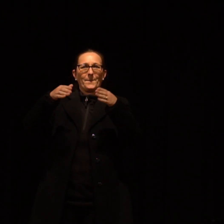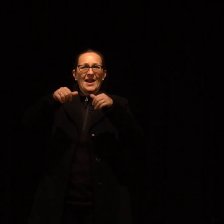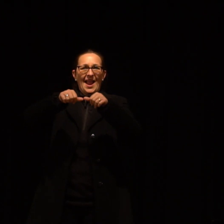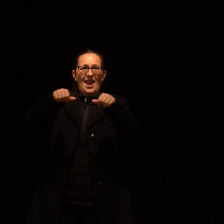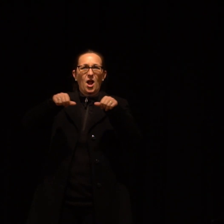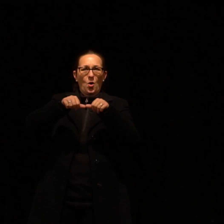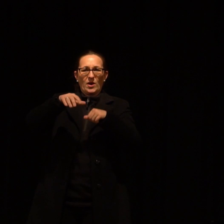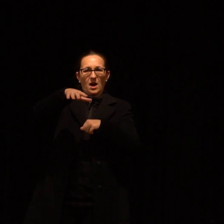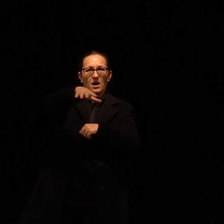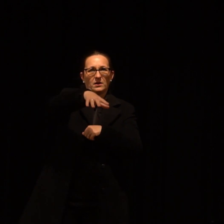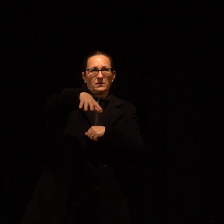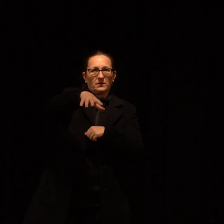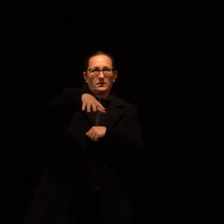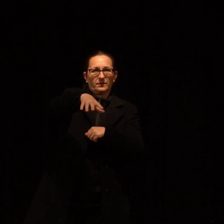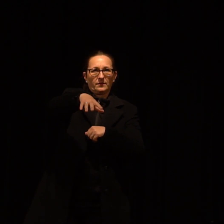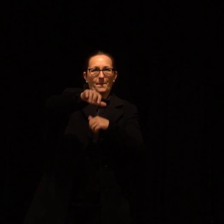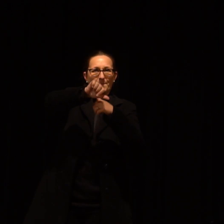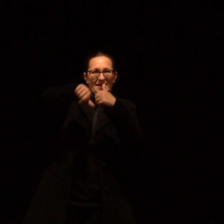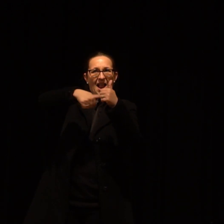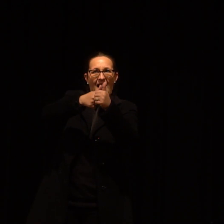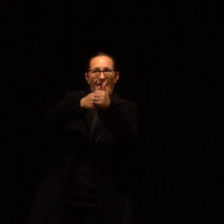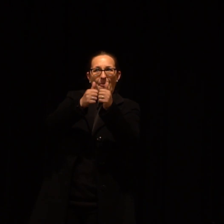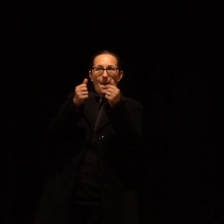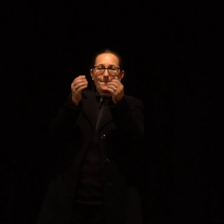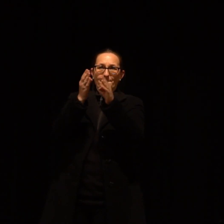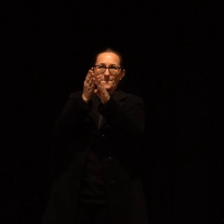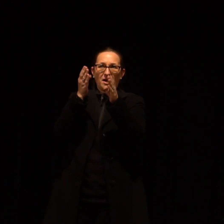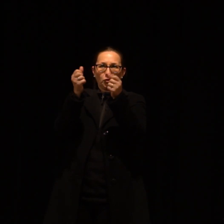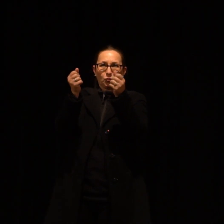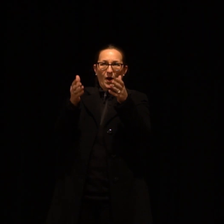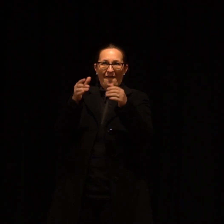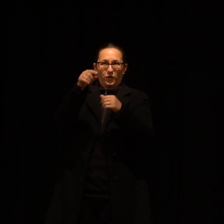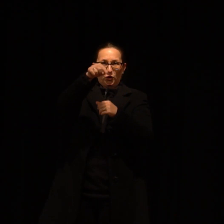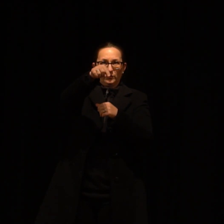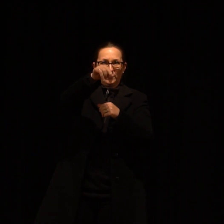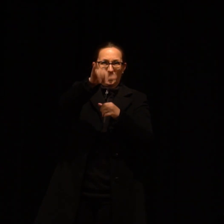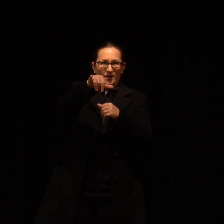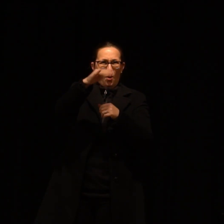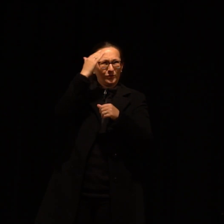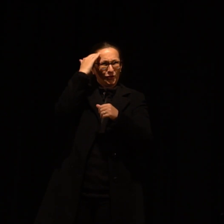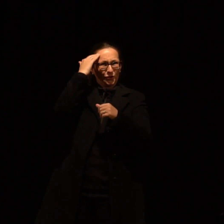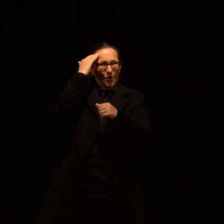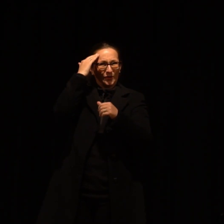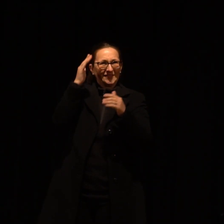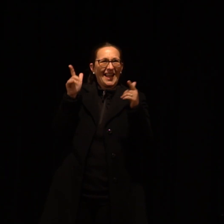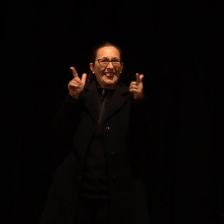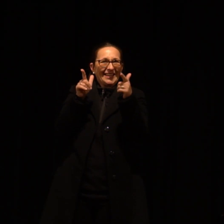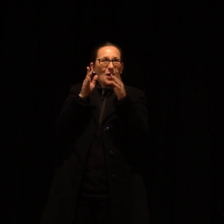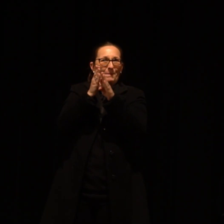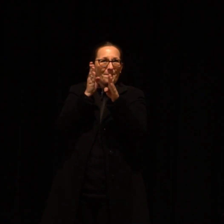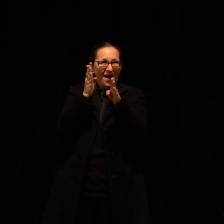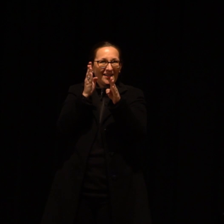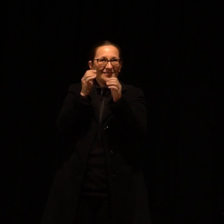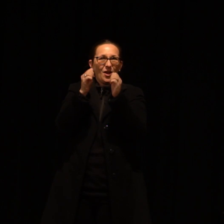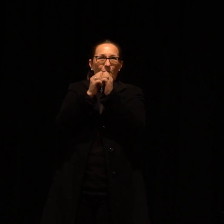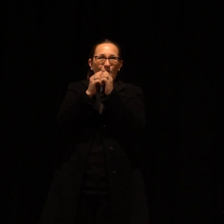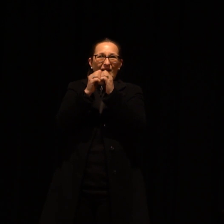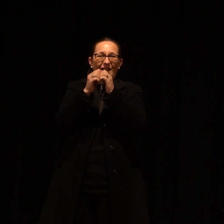And there was a wheelchair accessible area behind the bus driver. I think you